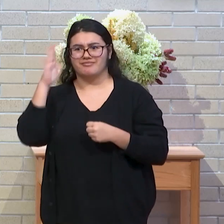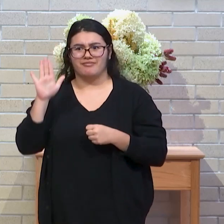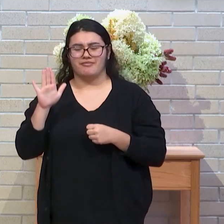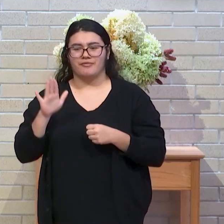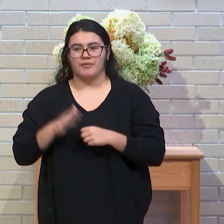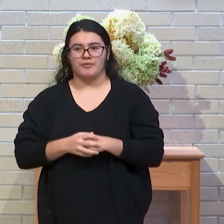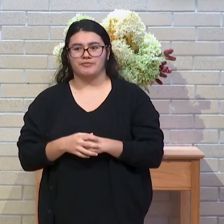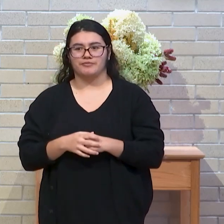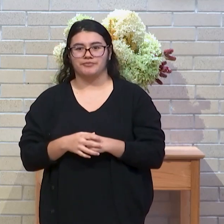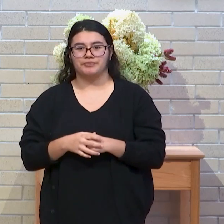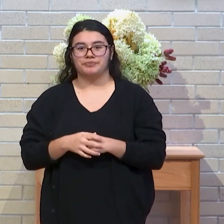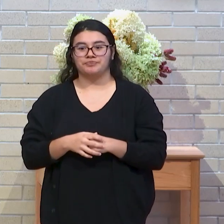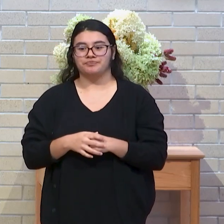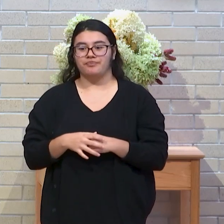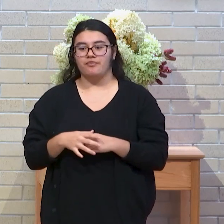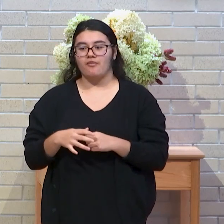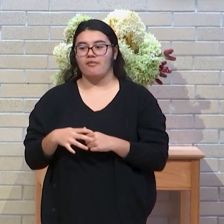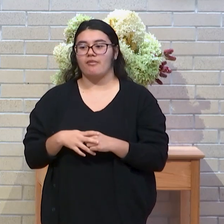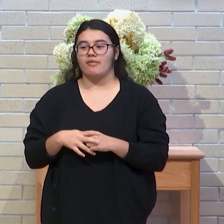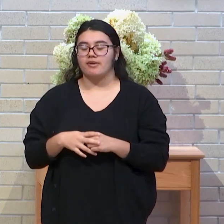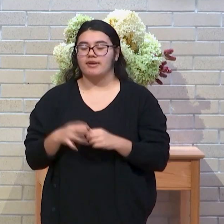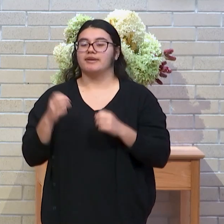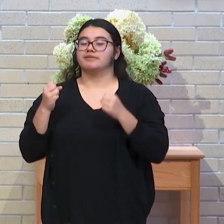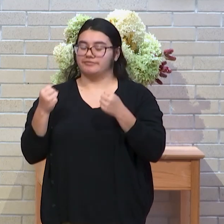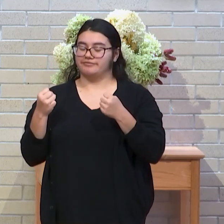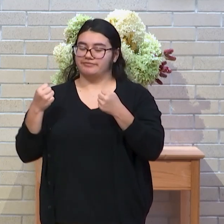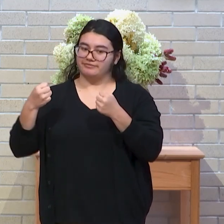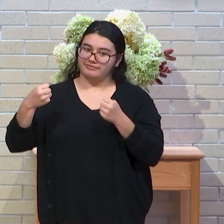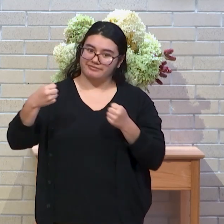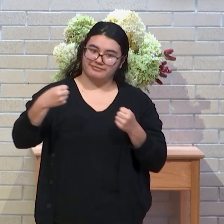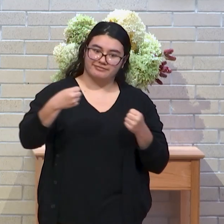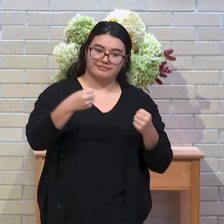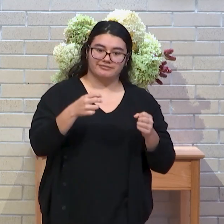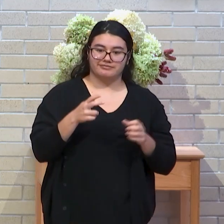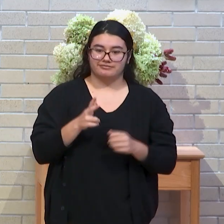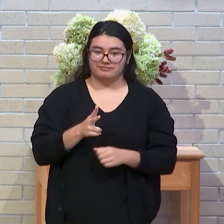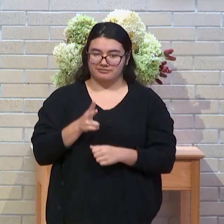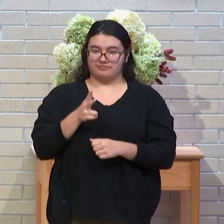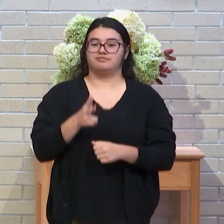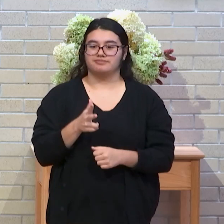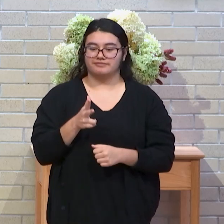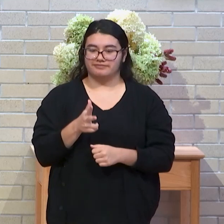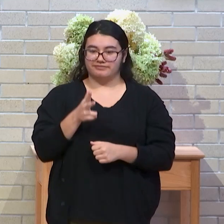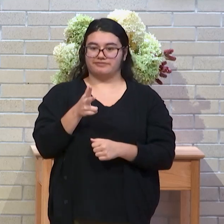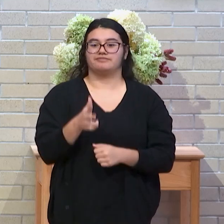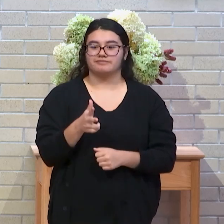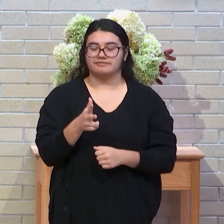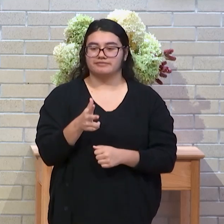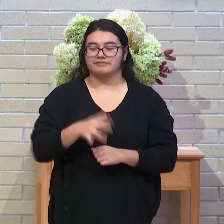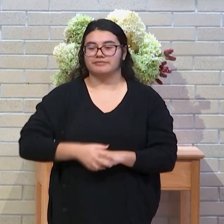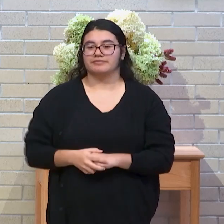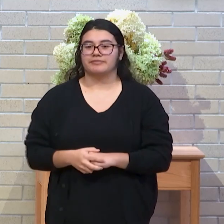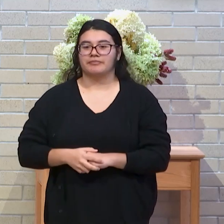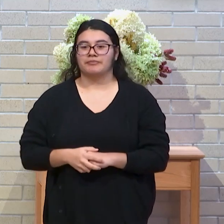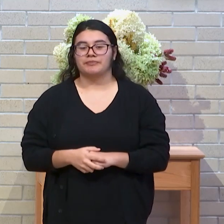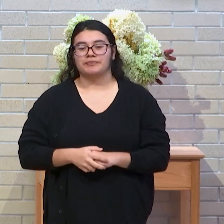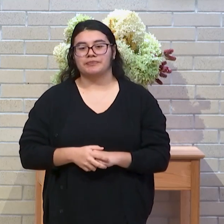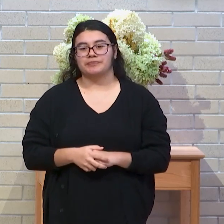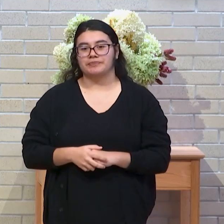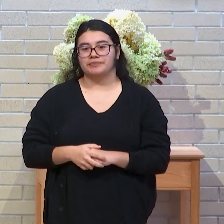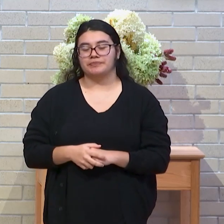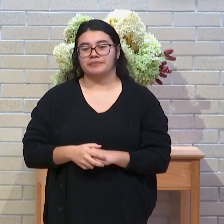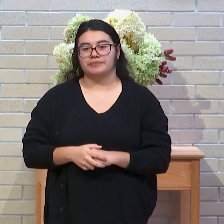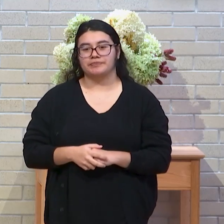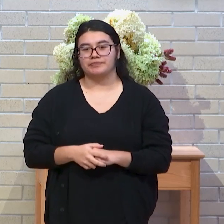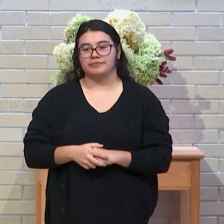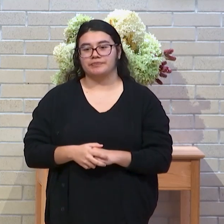the dirt, bouncing over railroad ties, and trying to avoid the biggest potholes. We arrived at the station, seemingly have approached from the wrong side. After we got